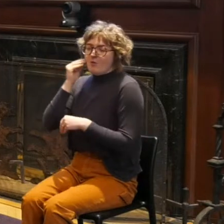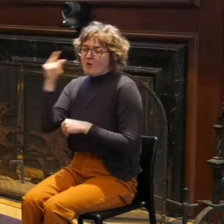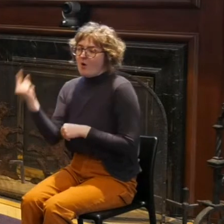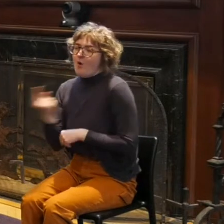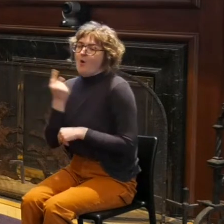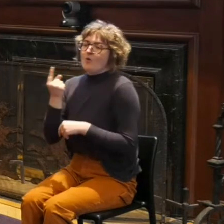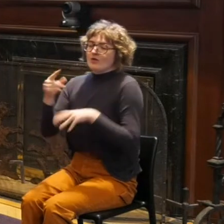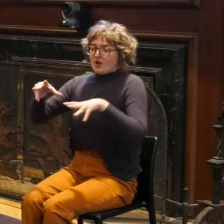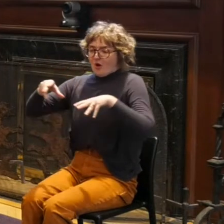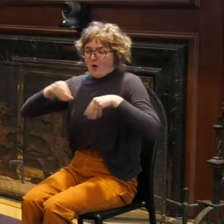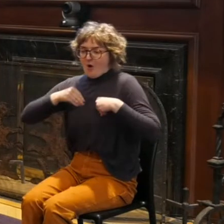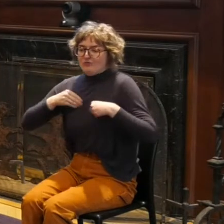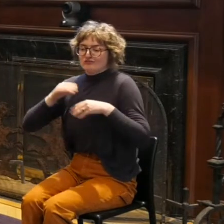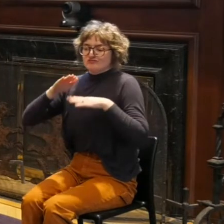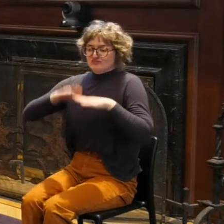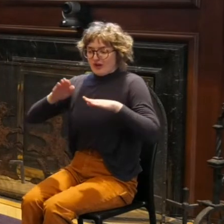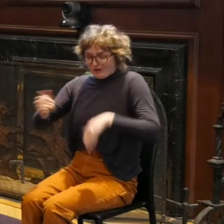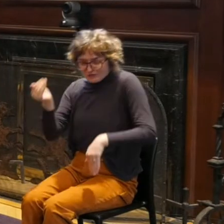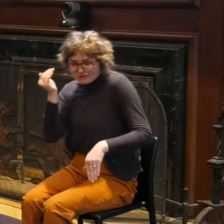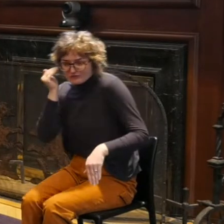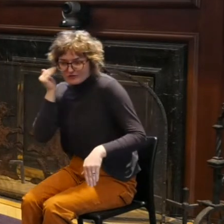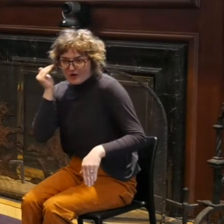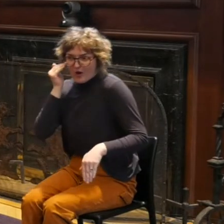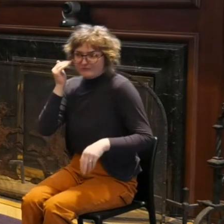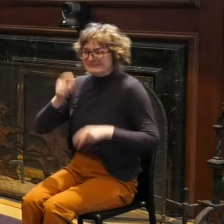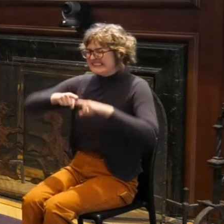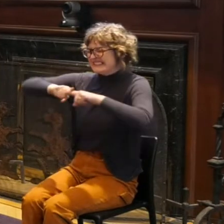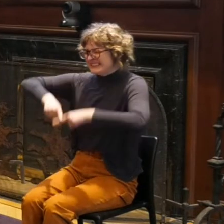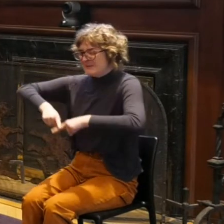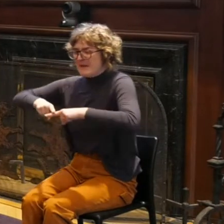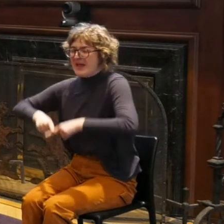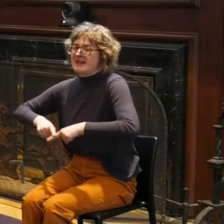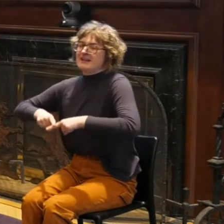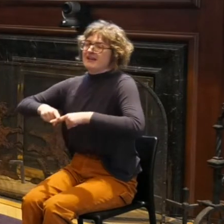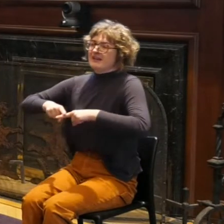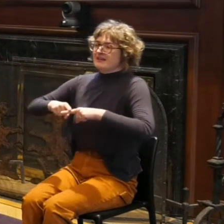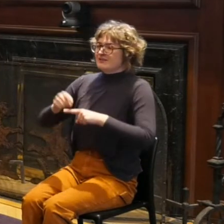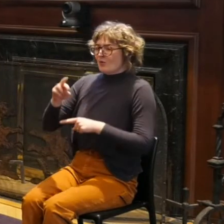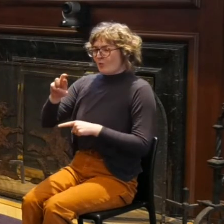owned child can give, a dependence raw and sure.